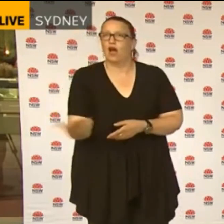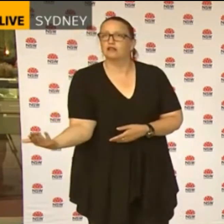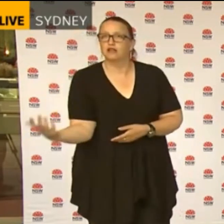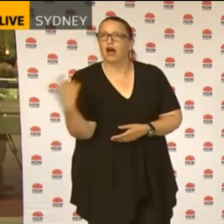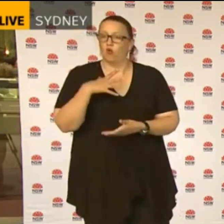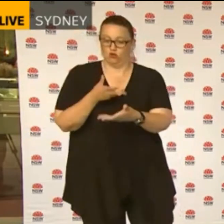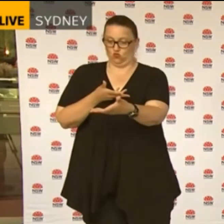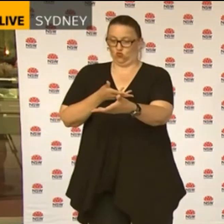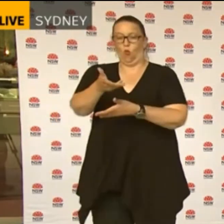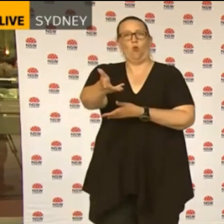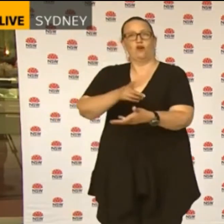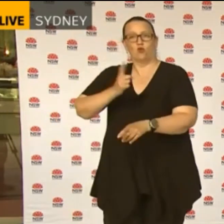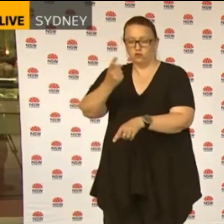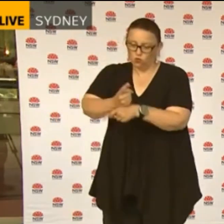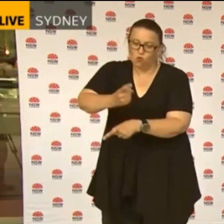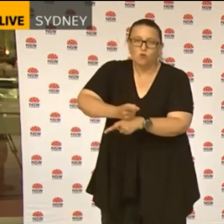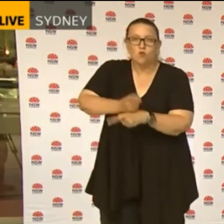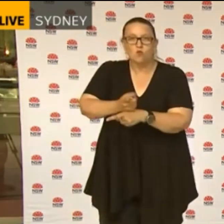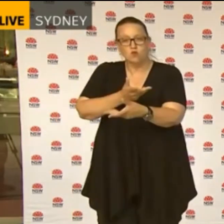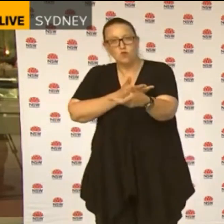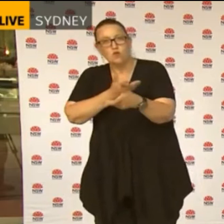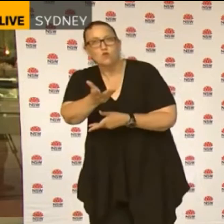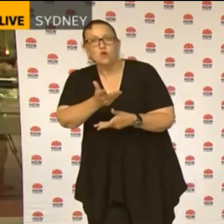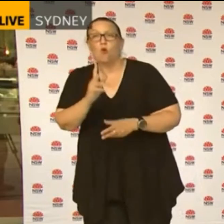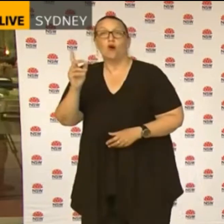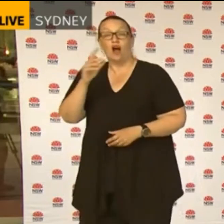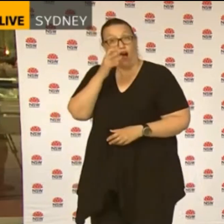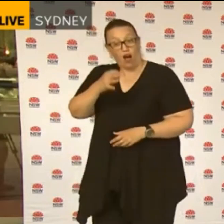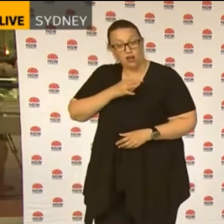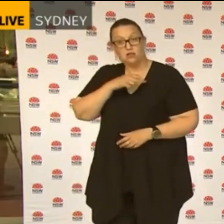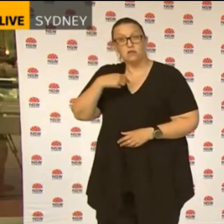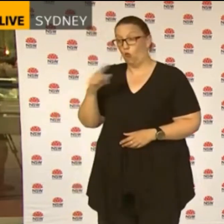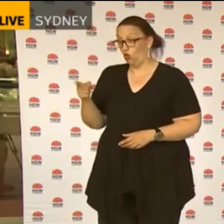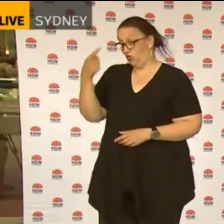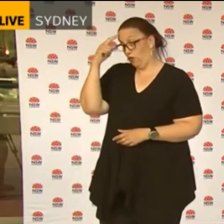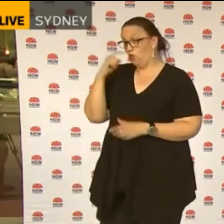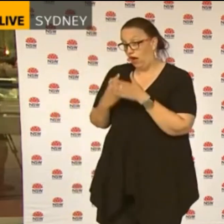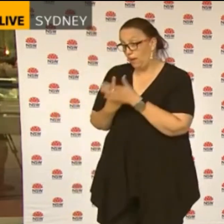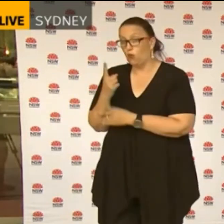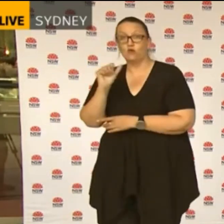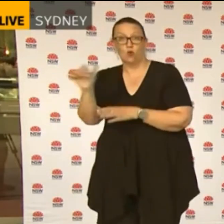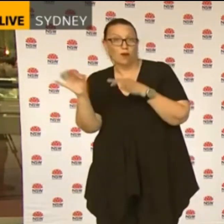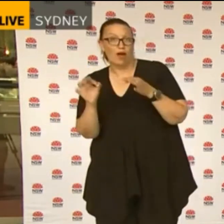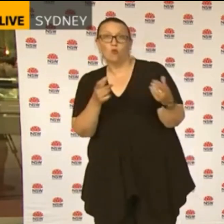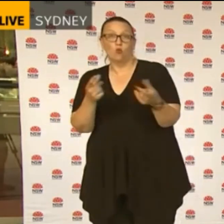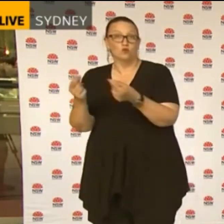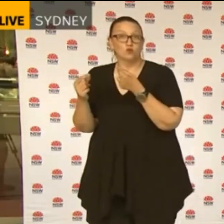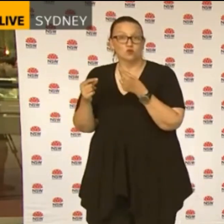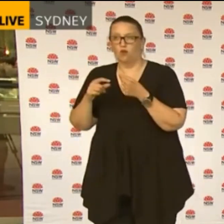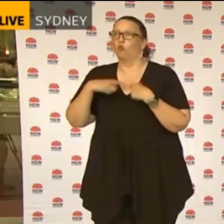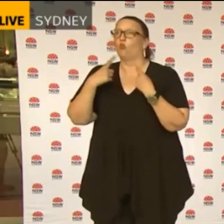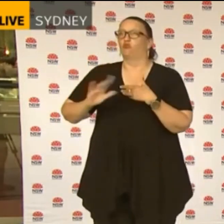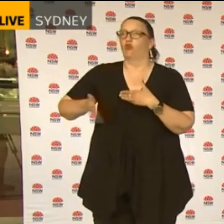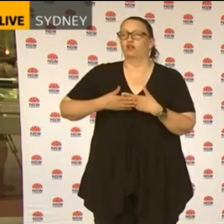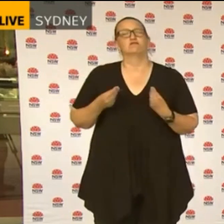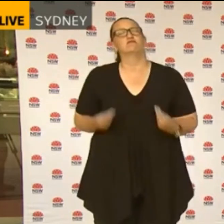being closed. It's more important to communicate what we think is going to happen with a particular cluster, what we're doing about it. And also I just ask other